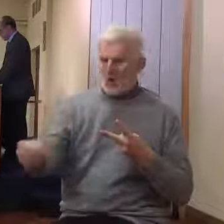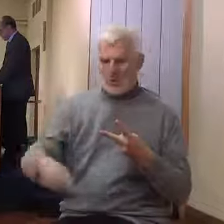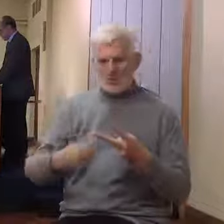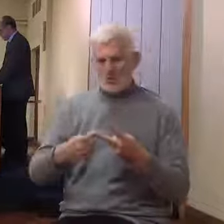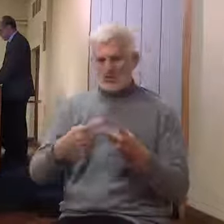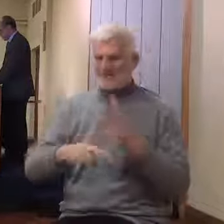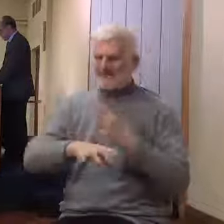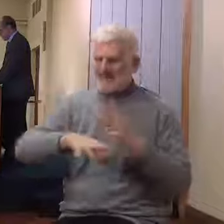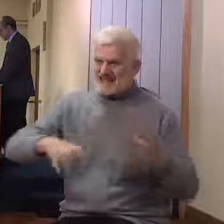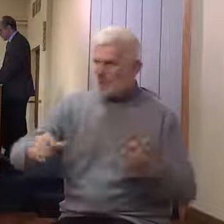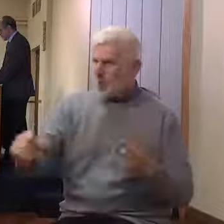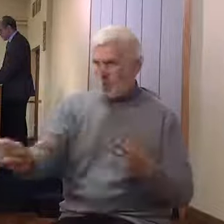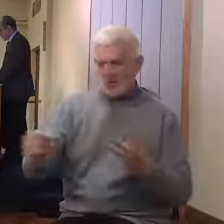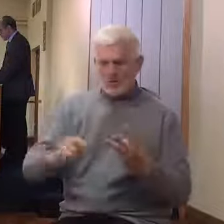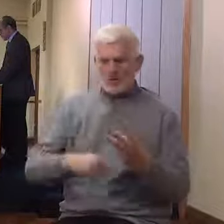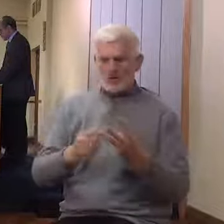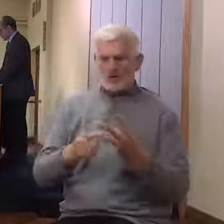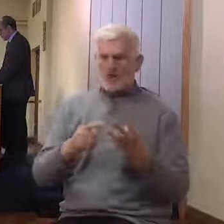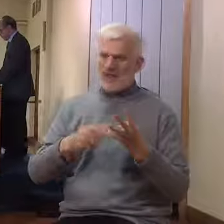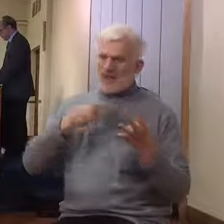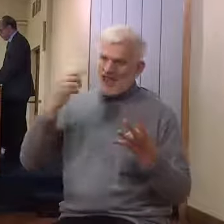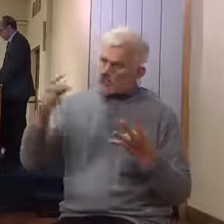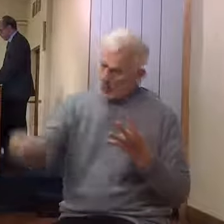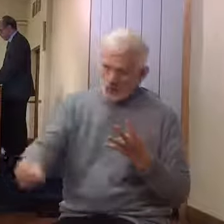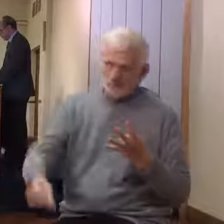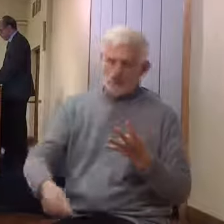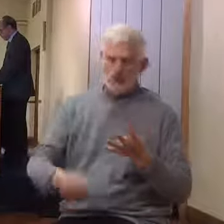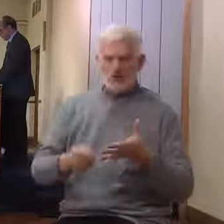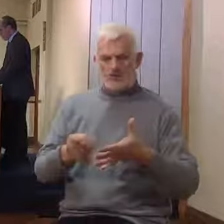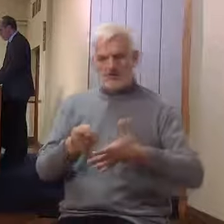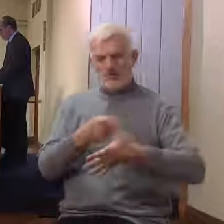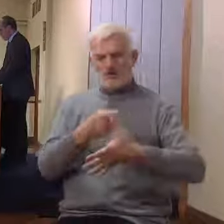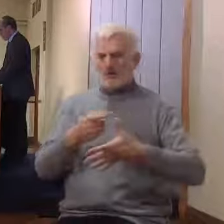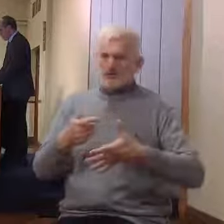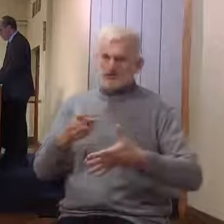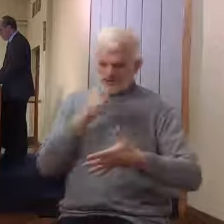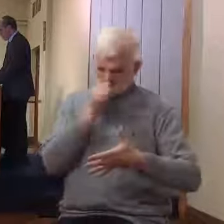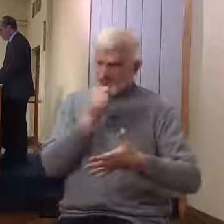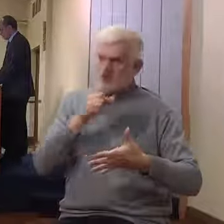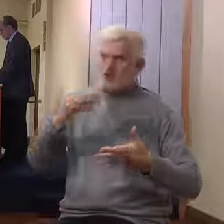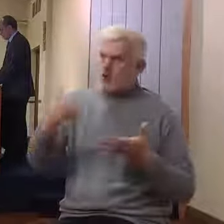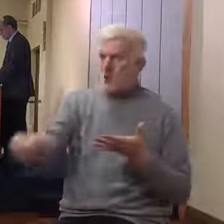steal, thou shalt not bear false witness, thou shalt not covet.